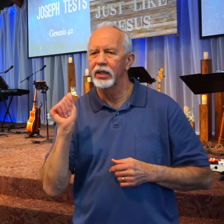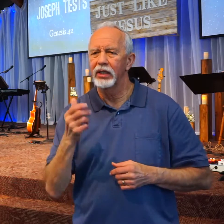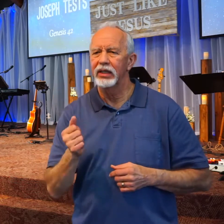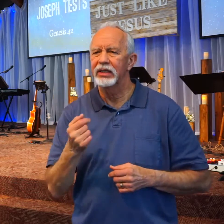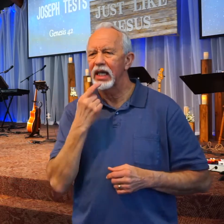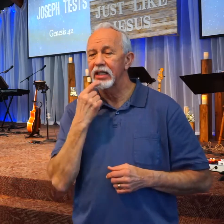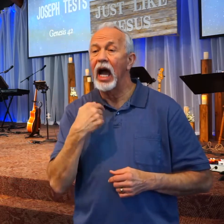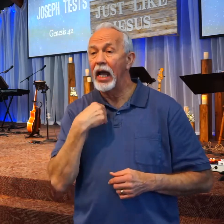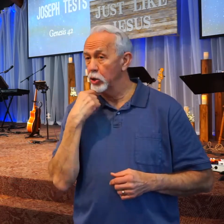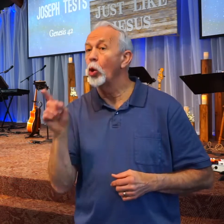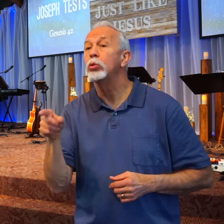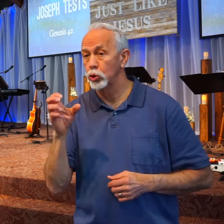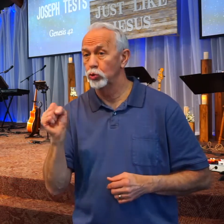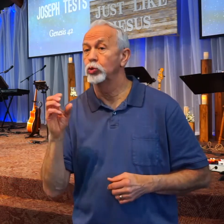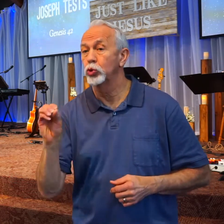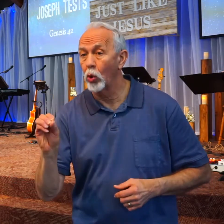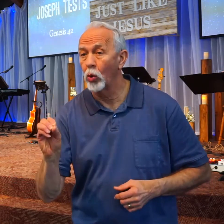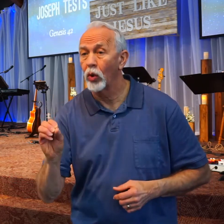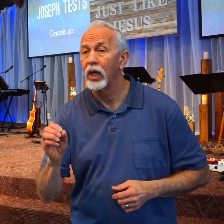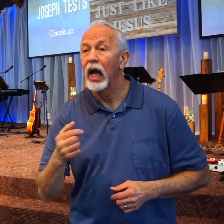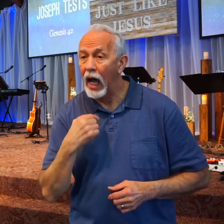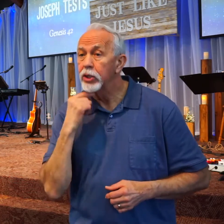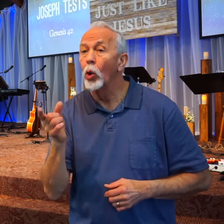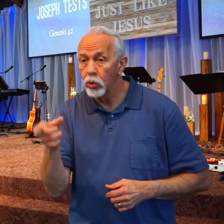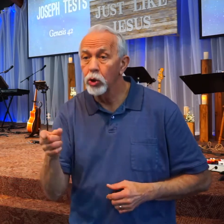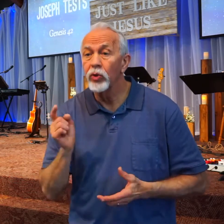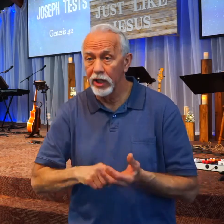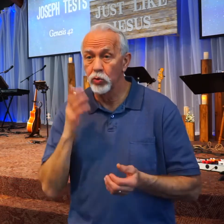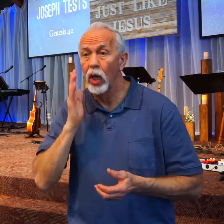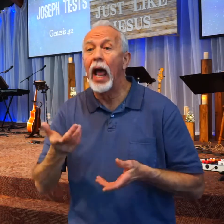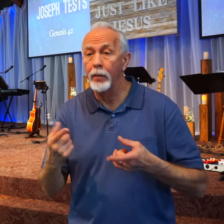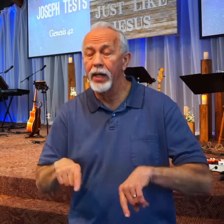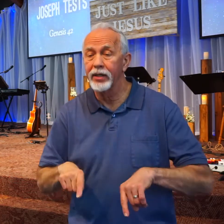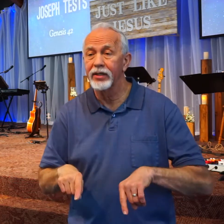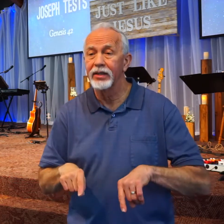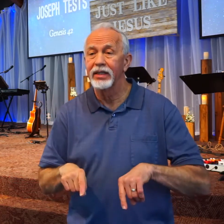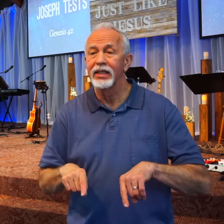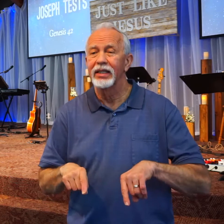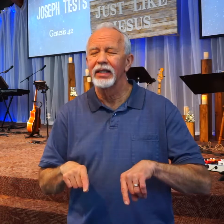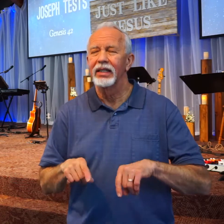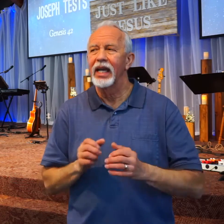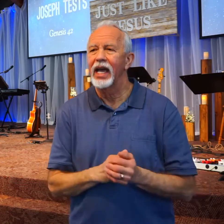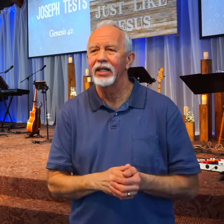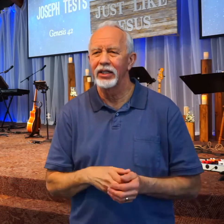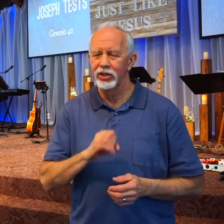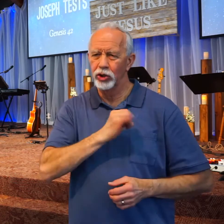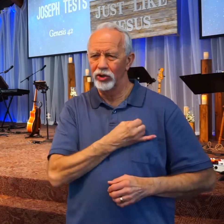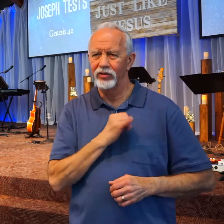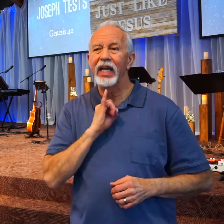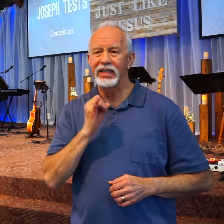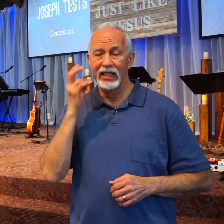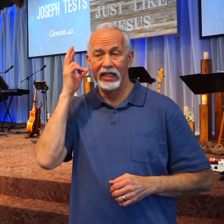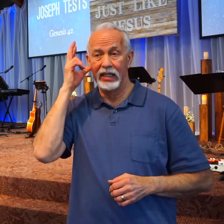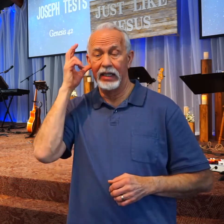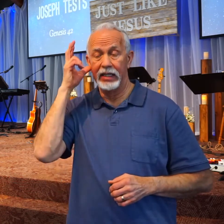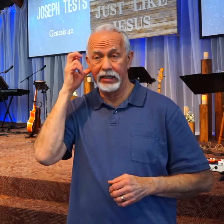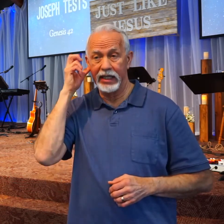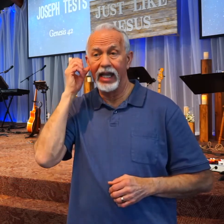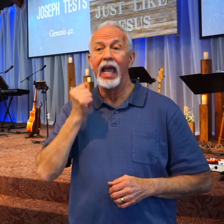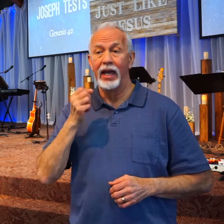so. I told you that this was going to happen. And listening in and understanding,